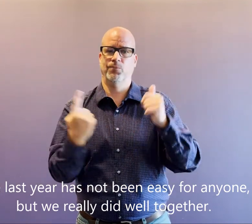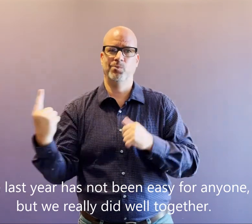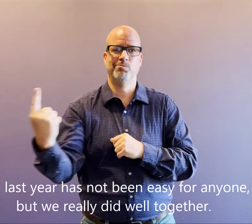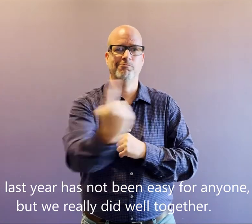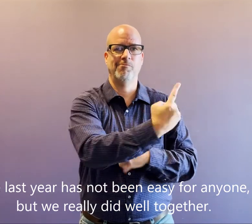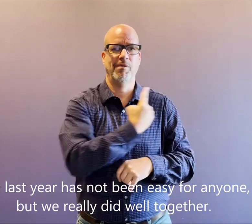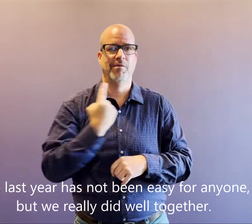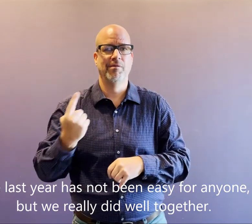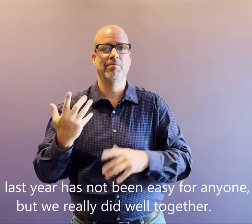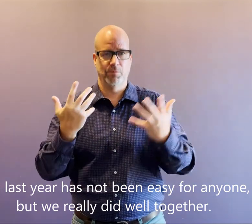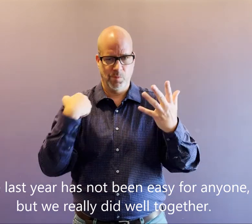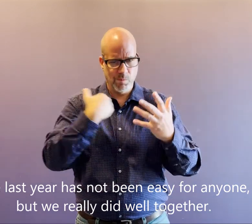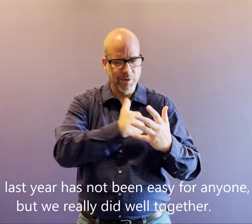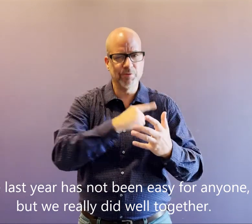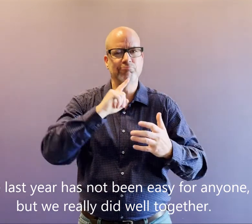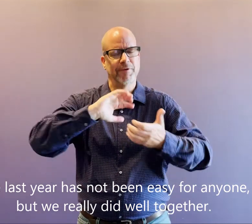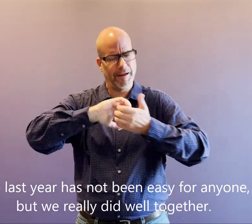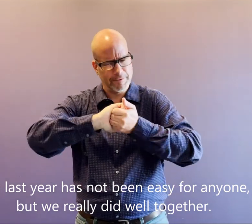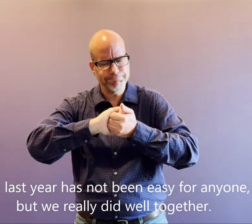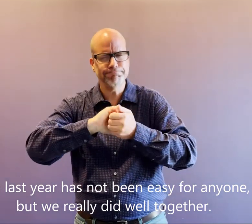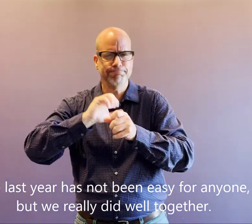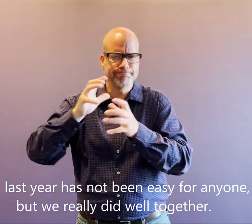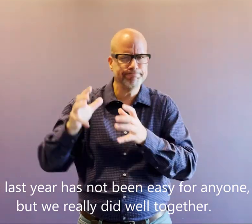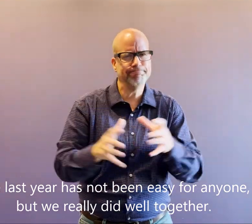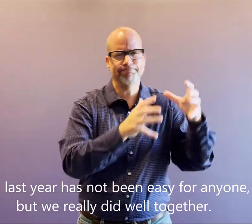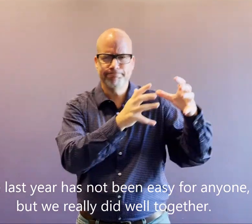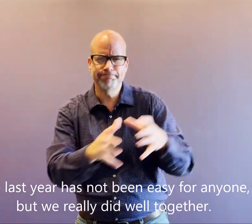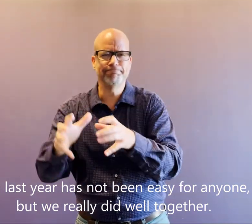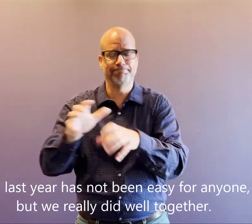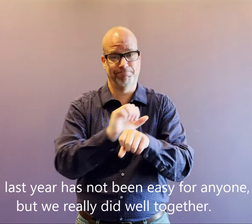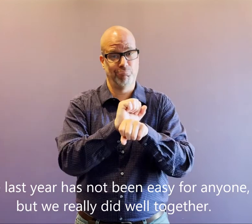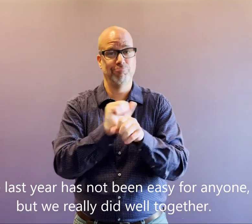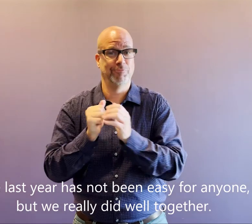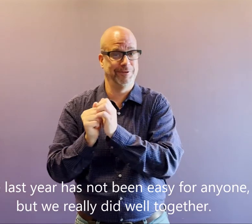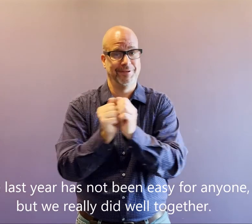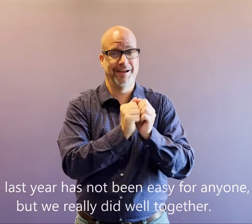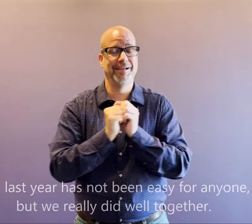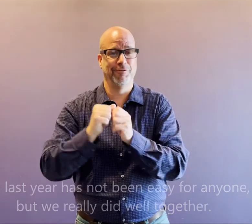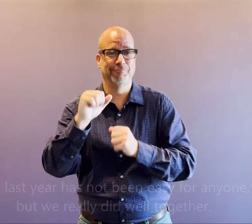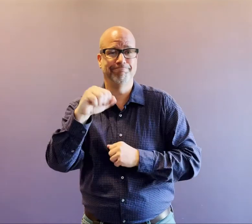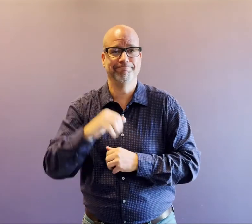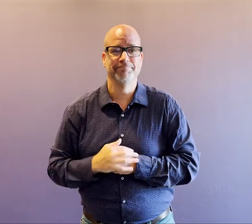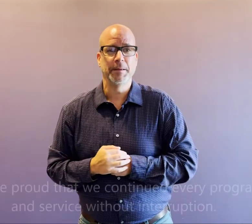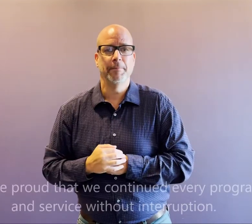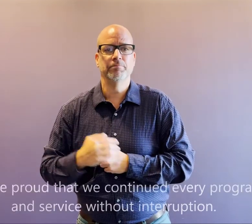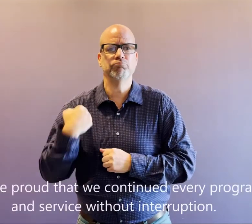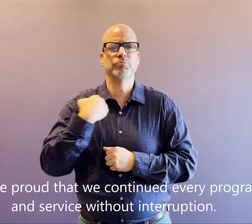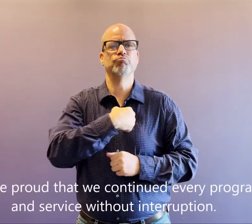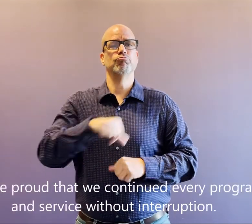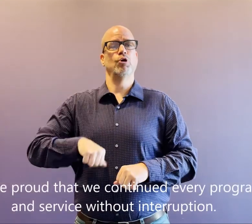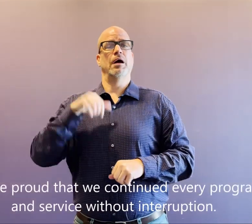The last year has not been easy for anyone, but we really did well together.